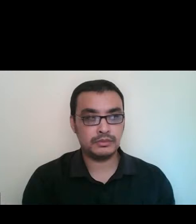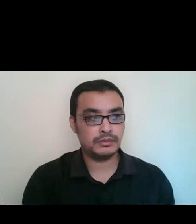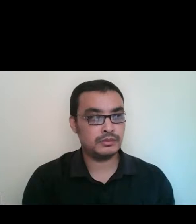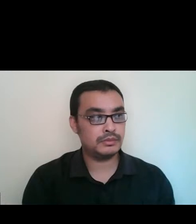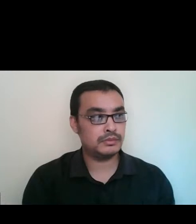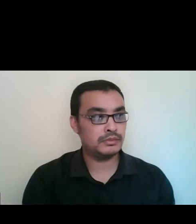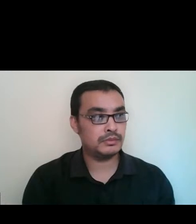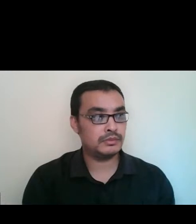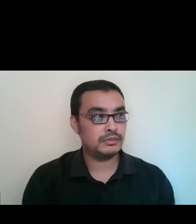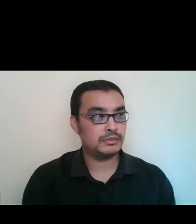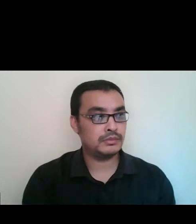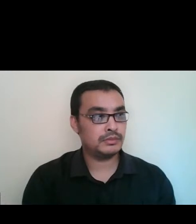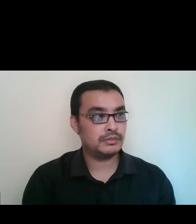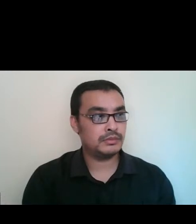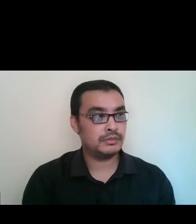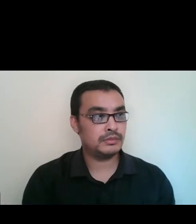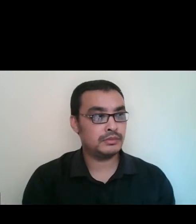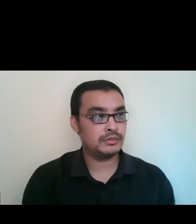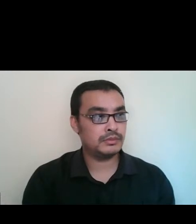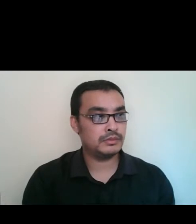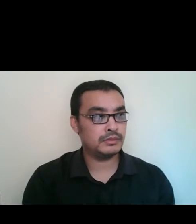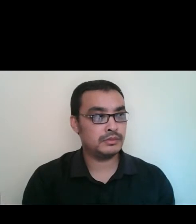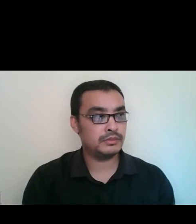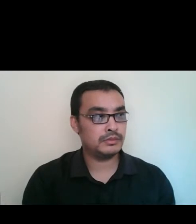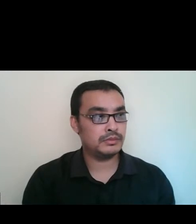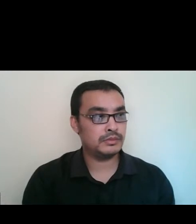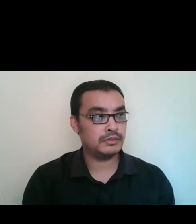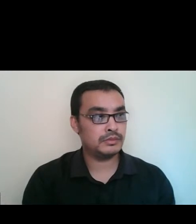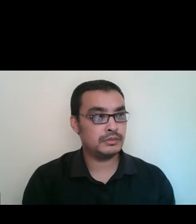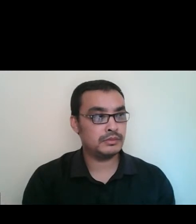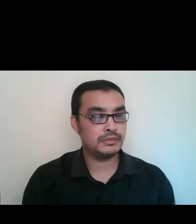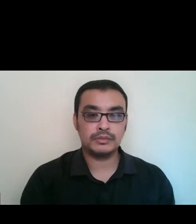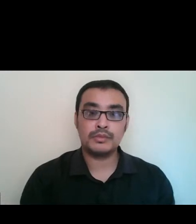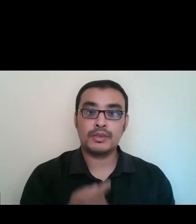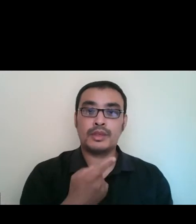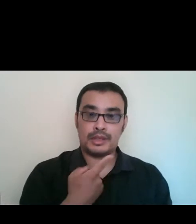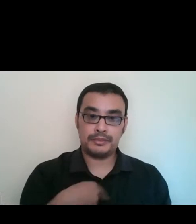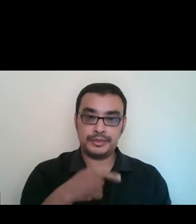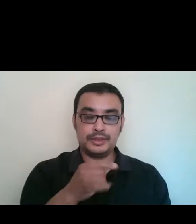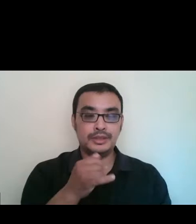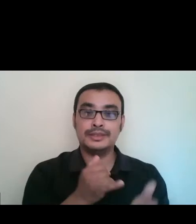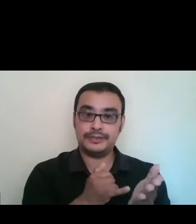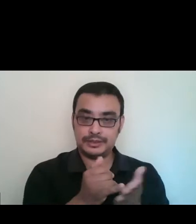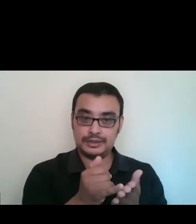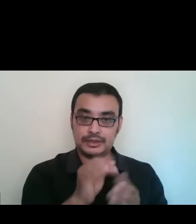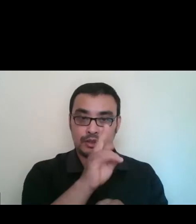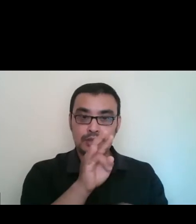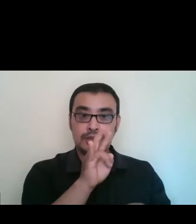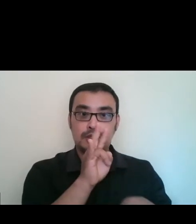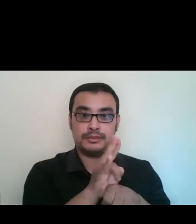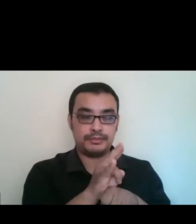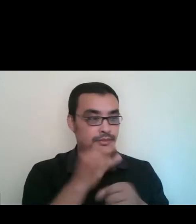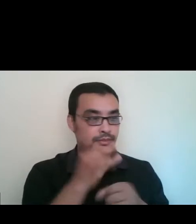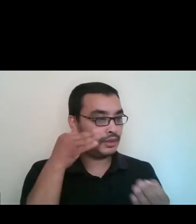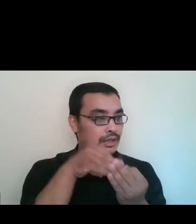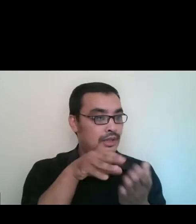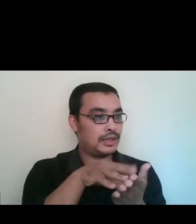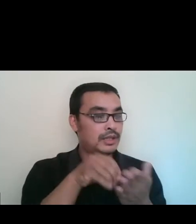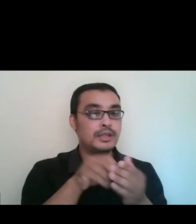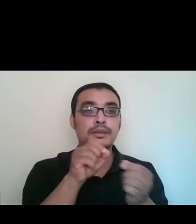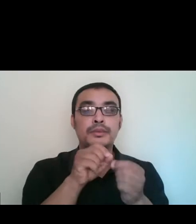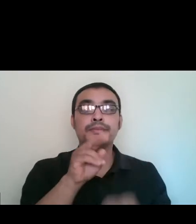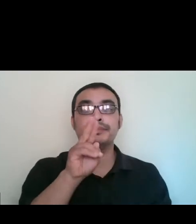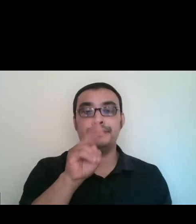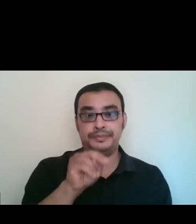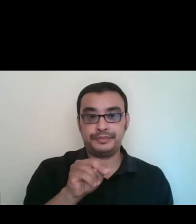It's good. I was saying that we have to focus on agriculture as a skill, because right